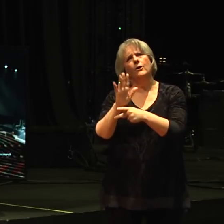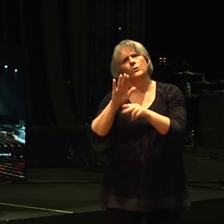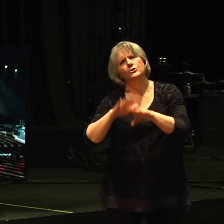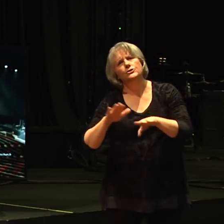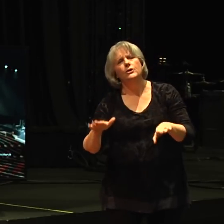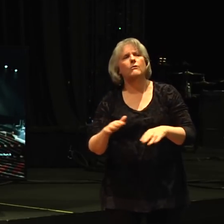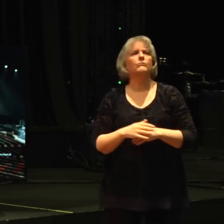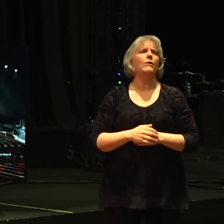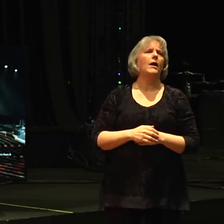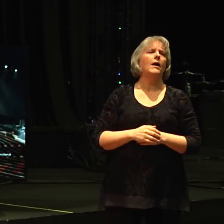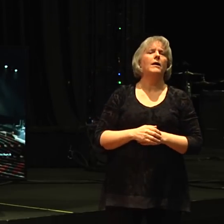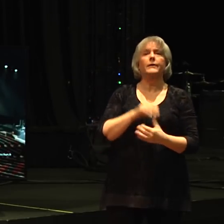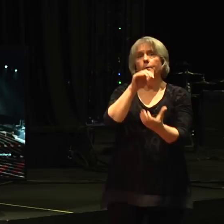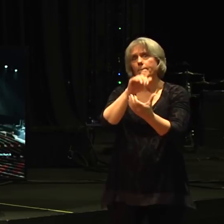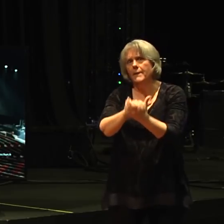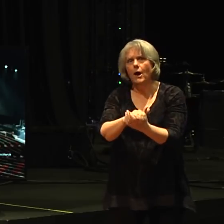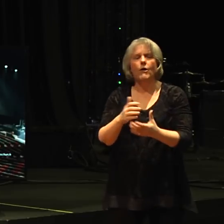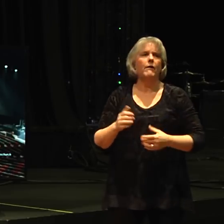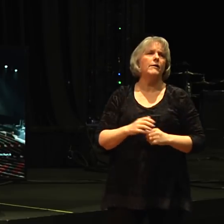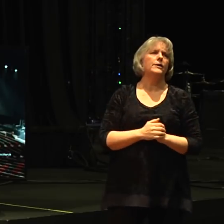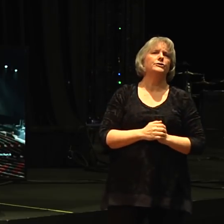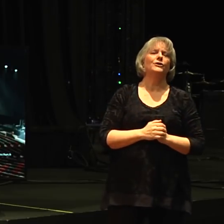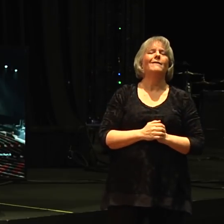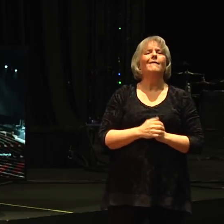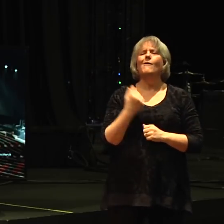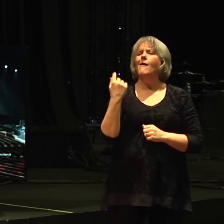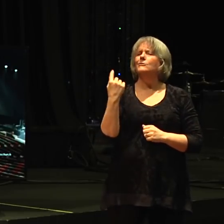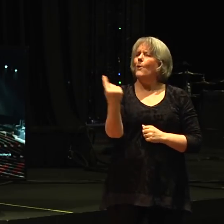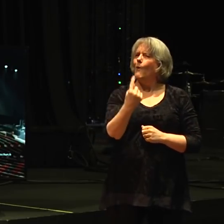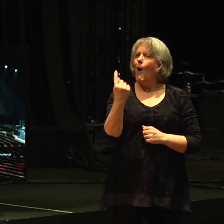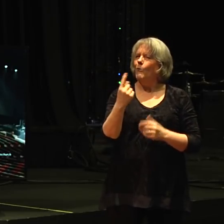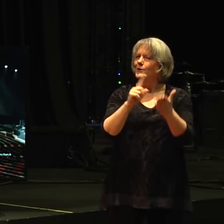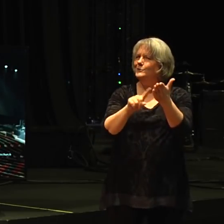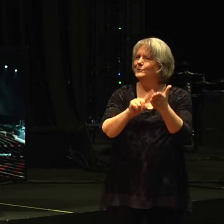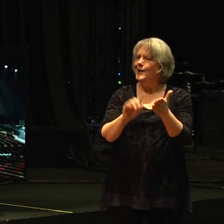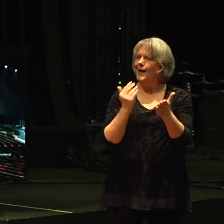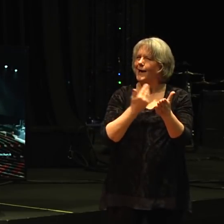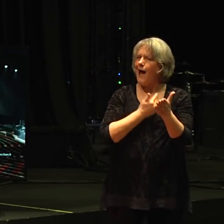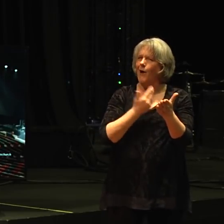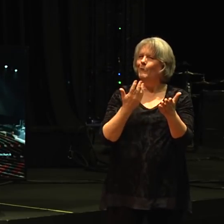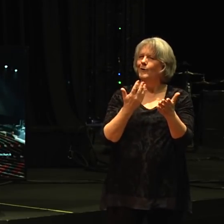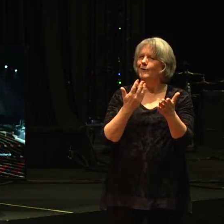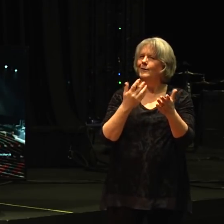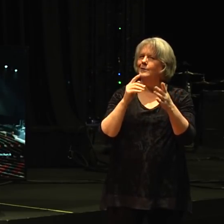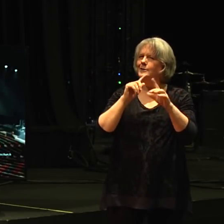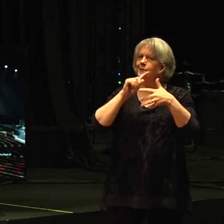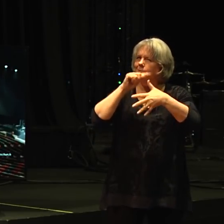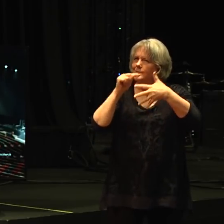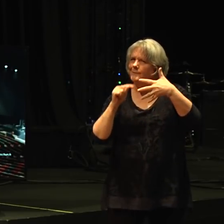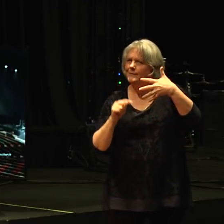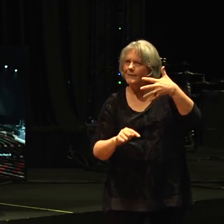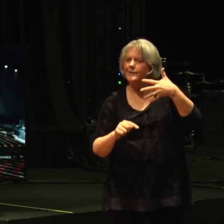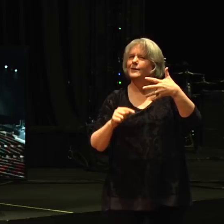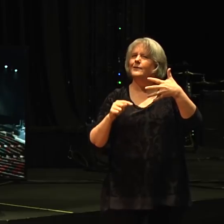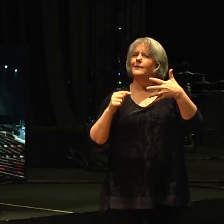and stuff on marriage. So be constantly checking our social media for resources that are hopefully helpful.